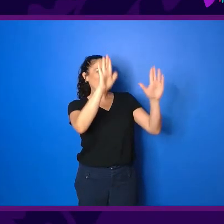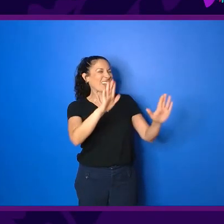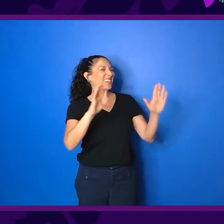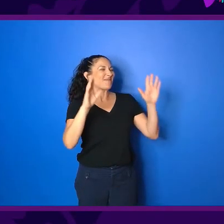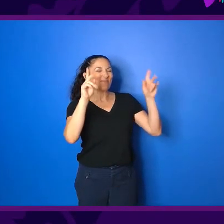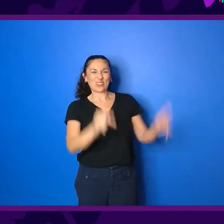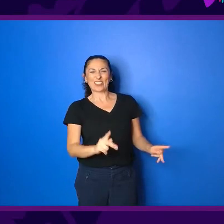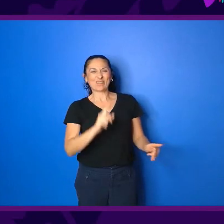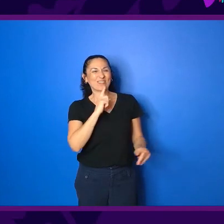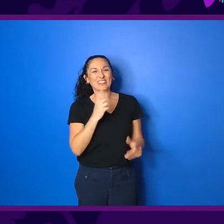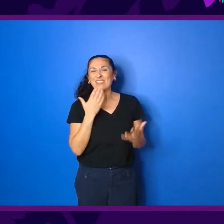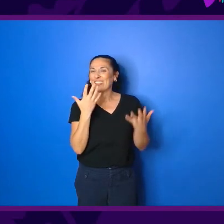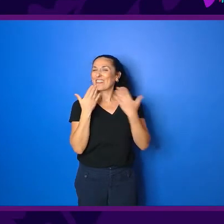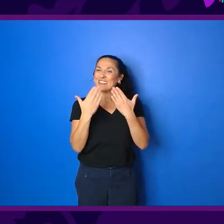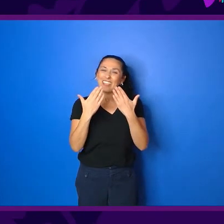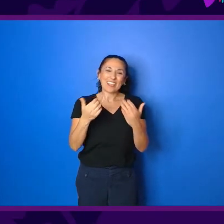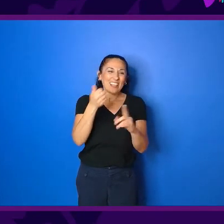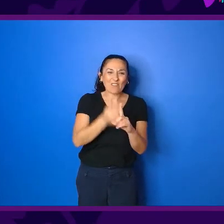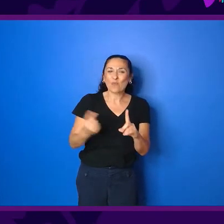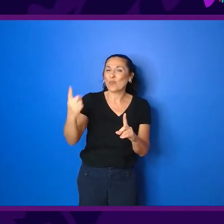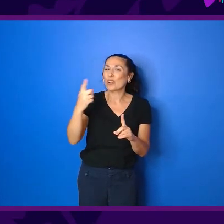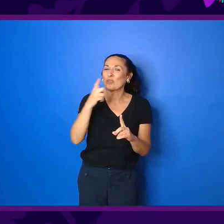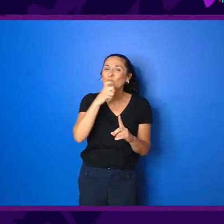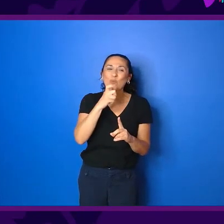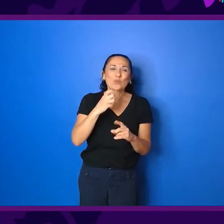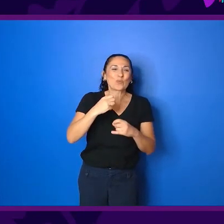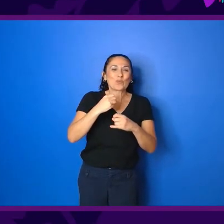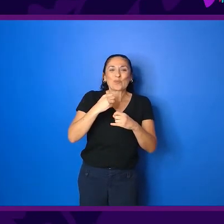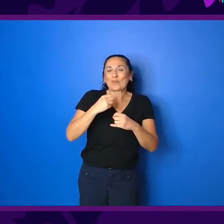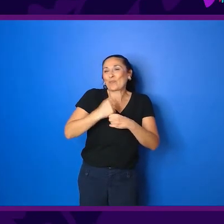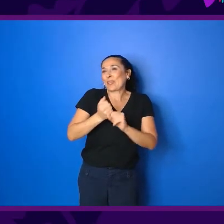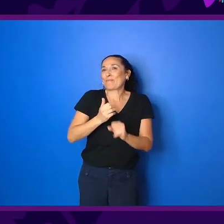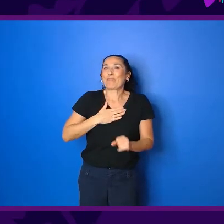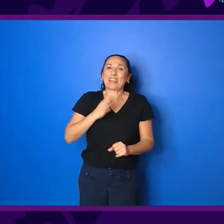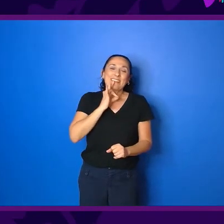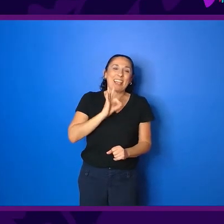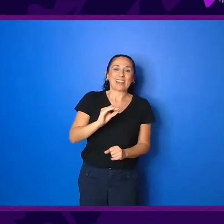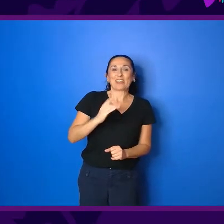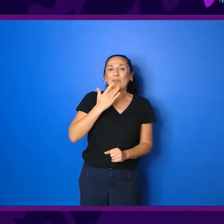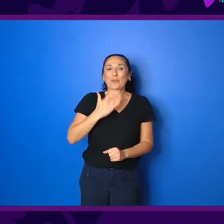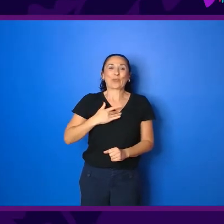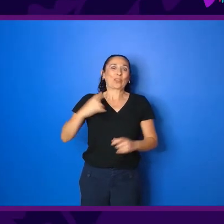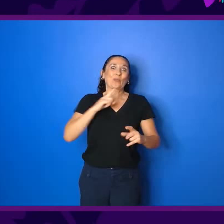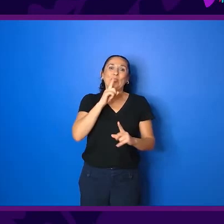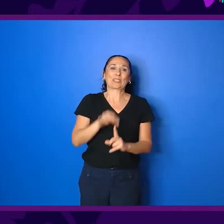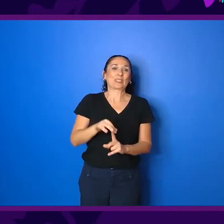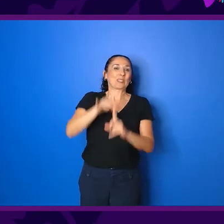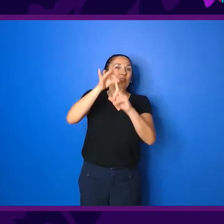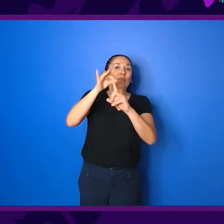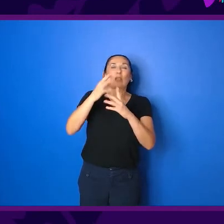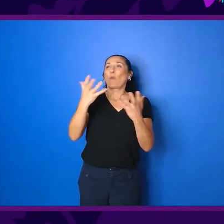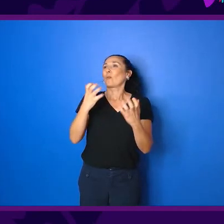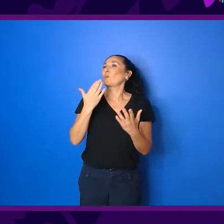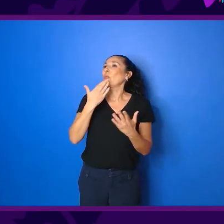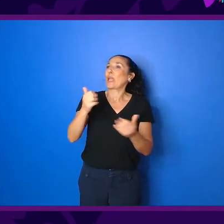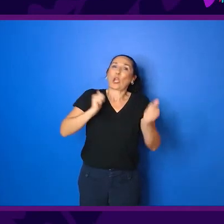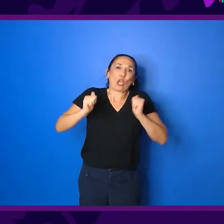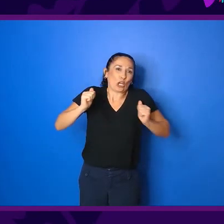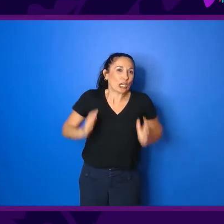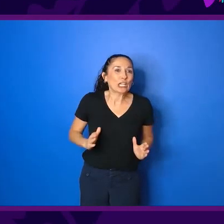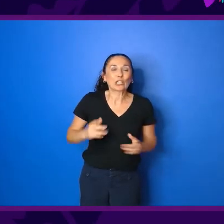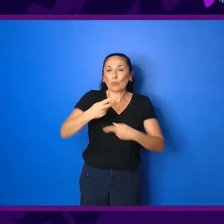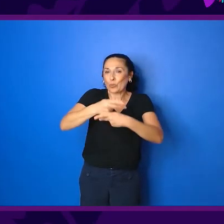thank everybody who is making this, my 90th birthday, very special. I want to thank all of the artists, the producers, the marketers,